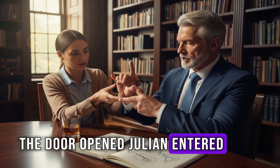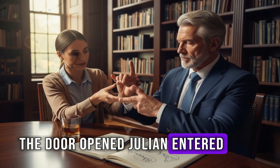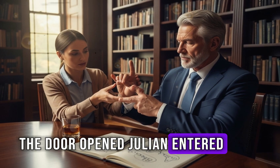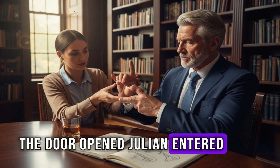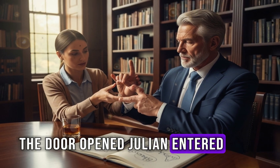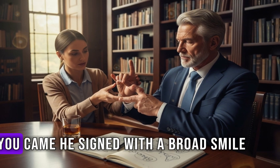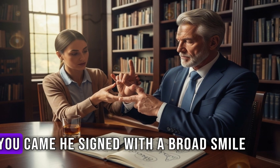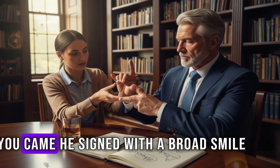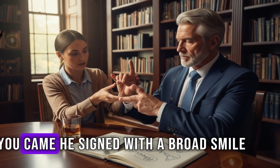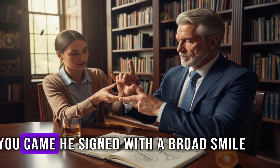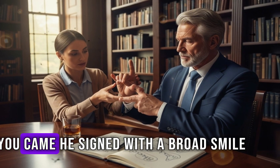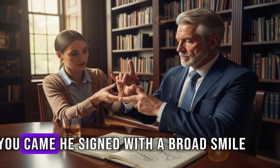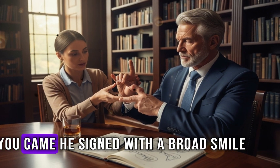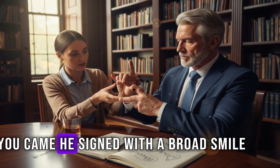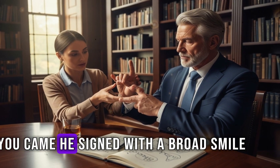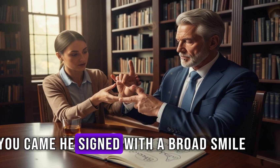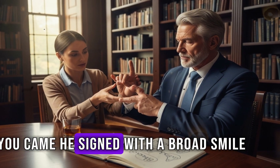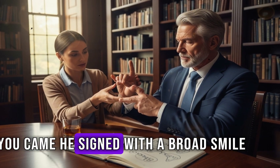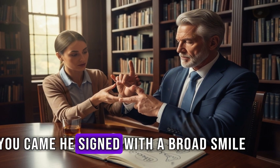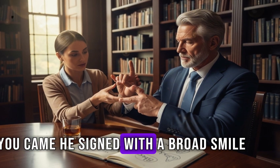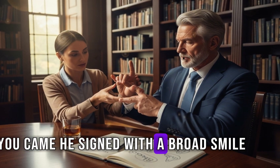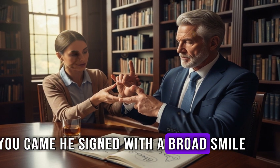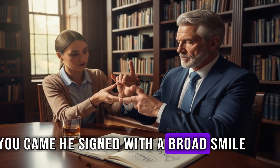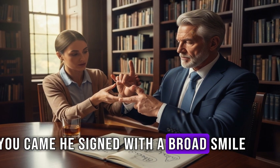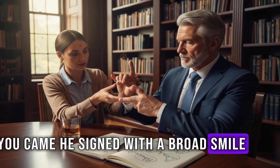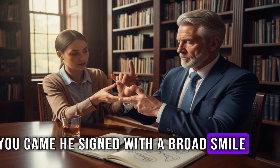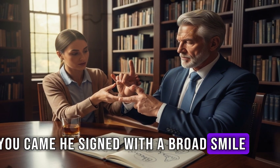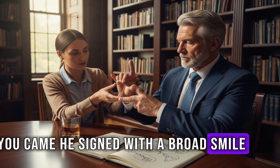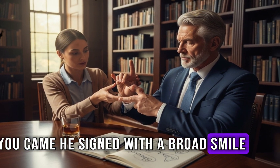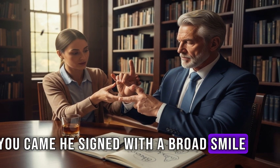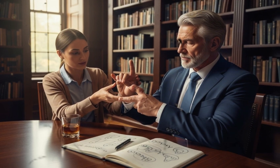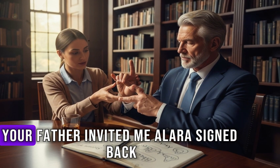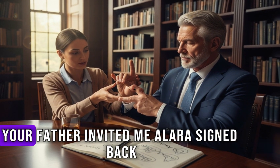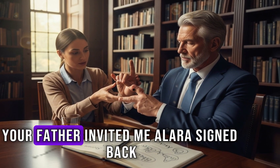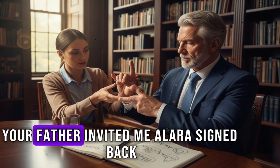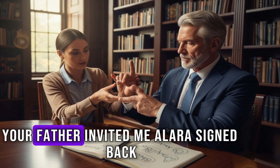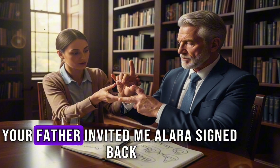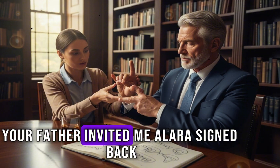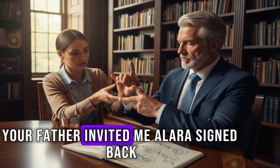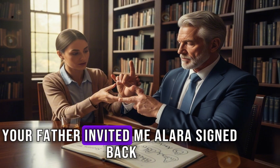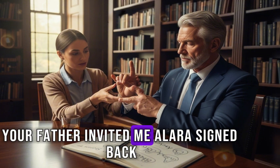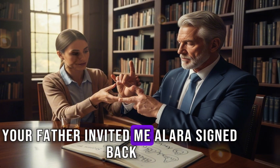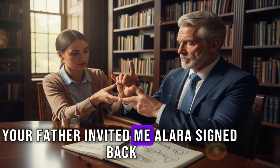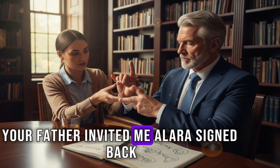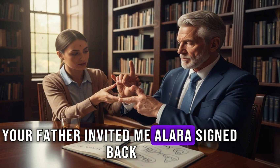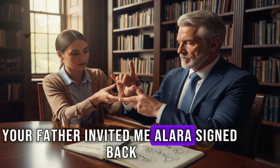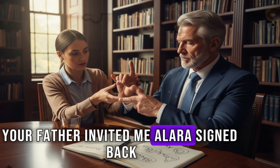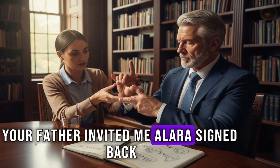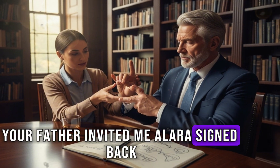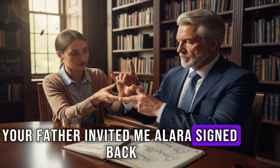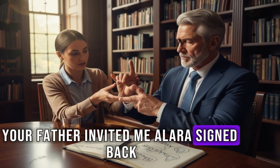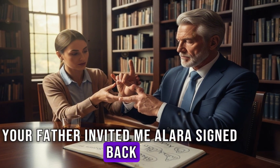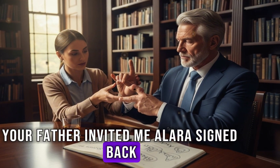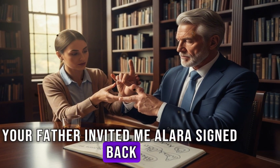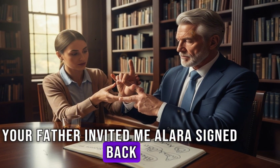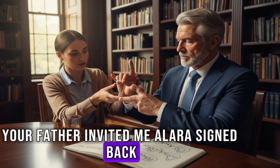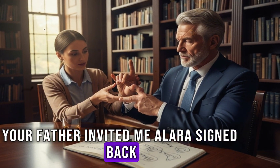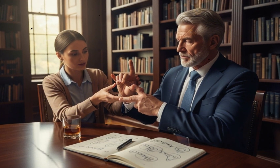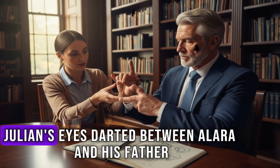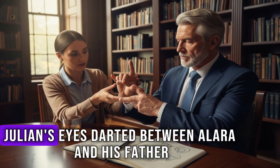entered. You came, he signed with a broad smile. Your father invited me, Elara signed back.